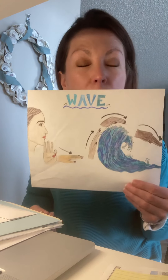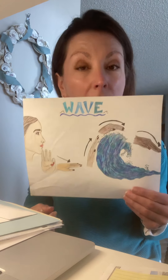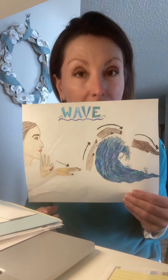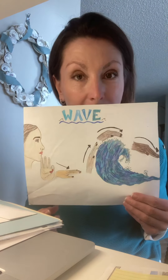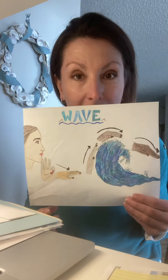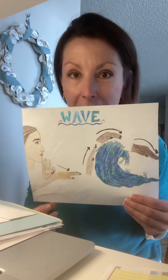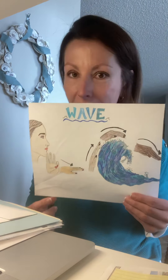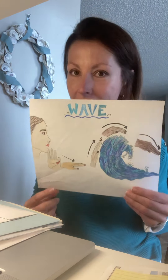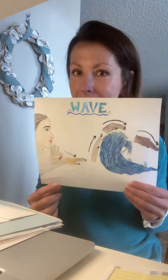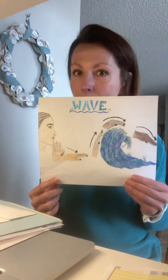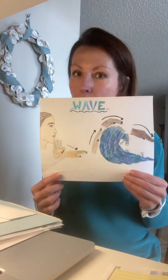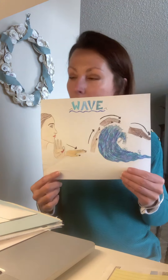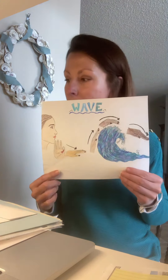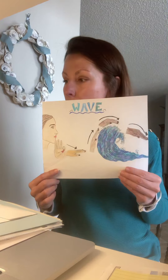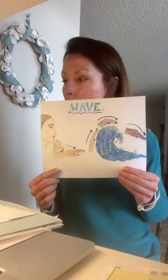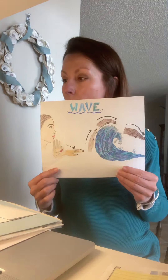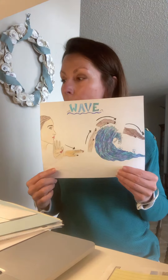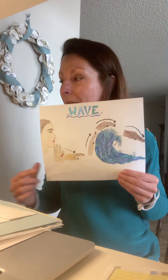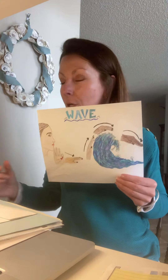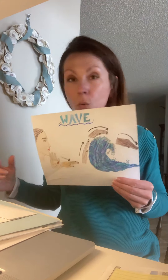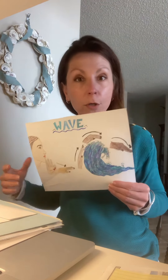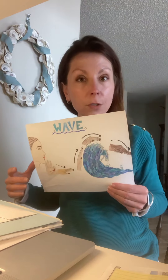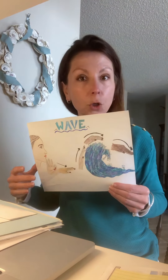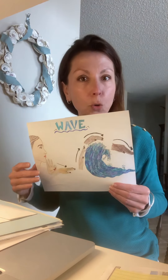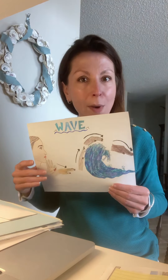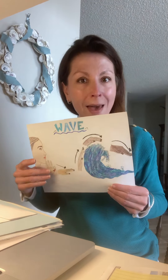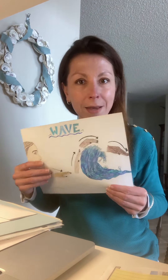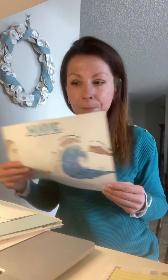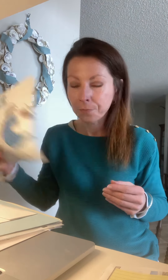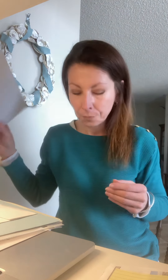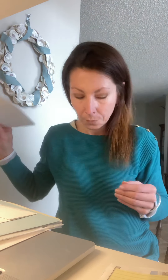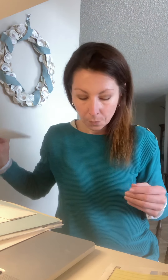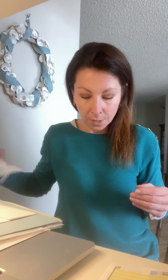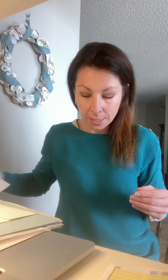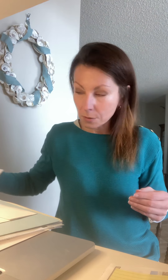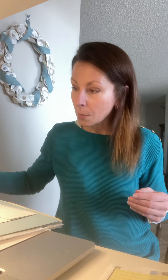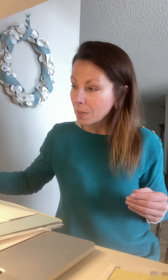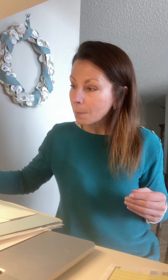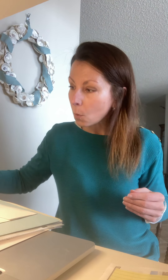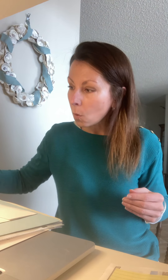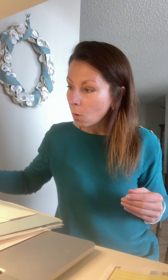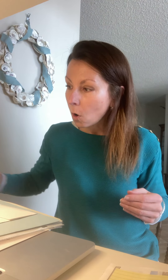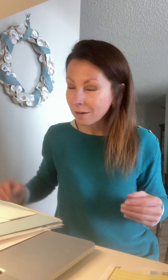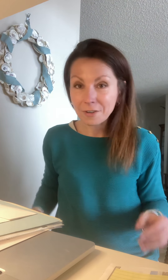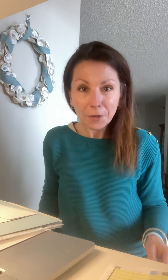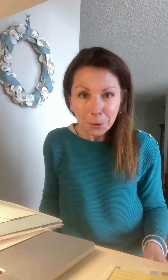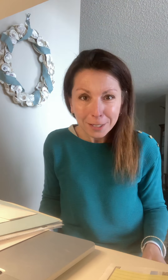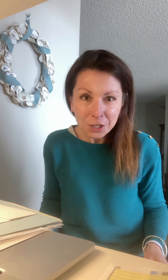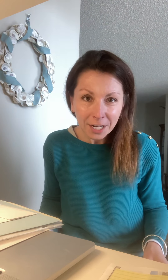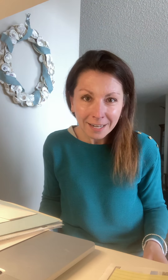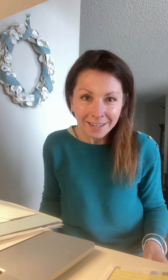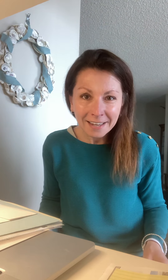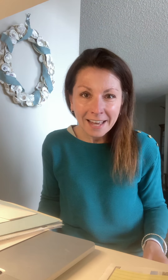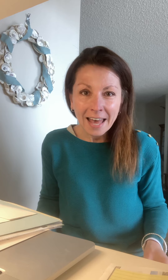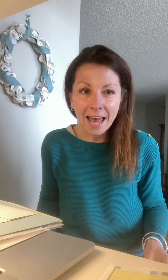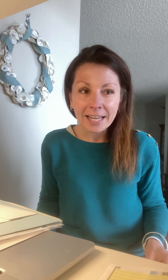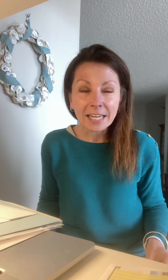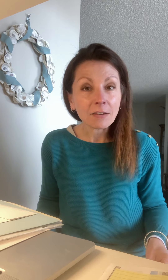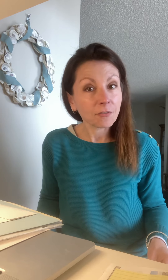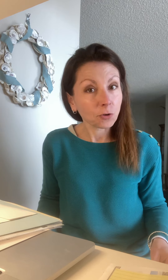but if that's how you'd like to make yours, you may. Now, some people are very good at shading, and if you're one